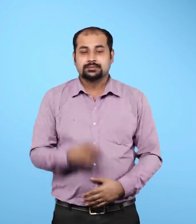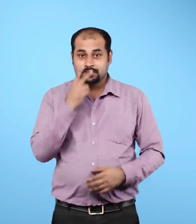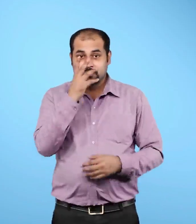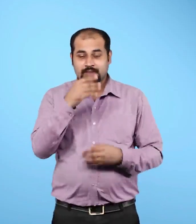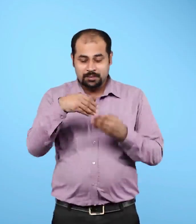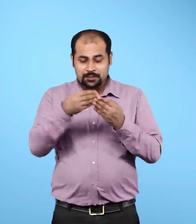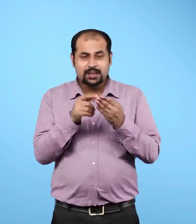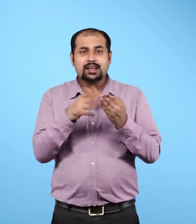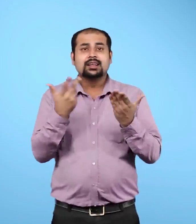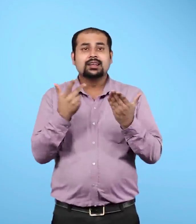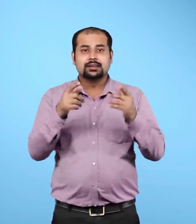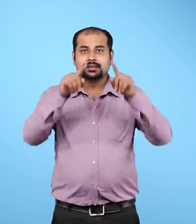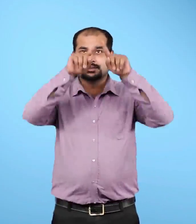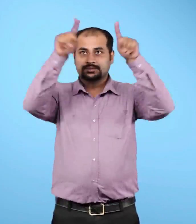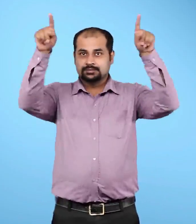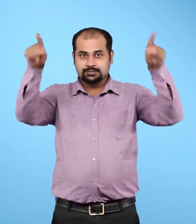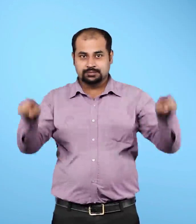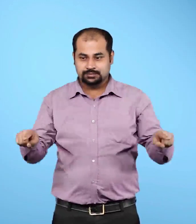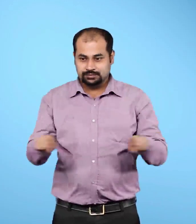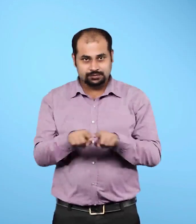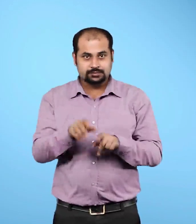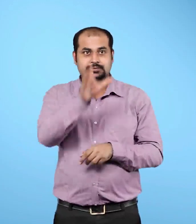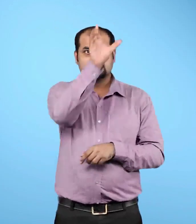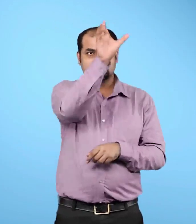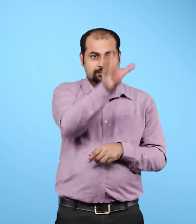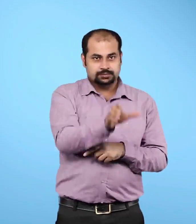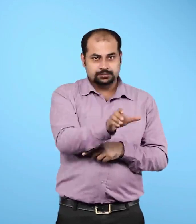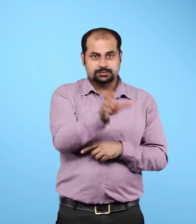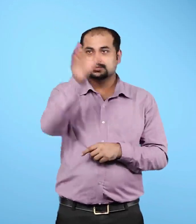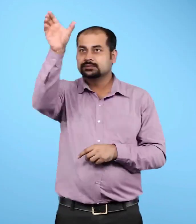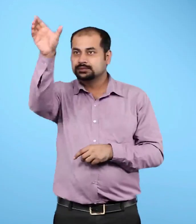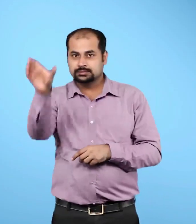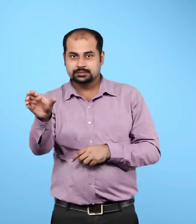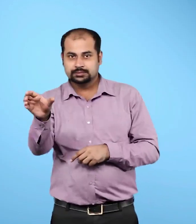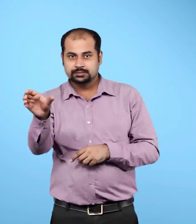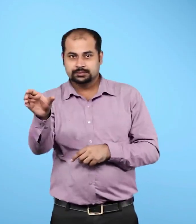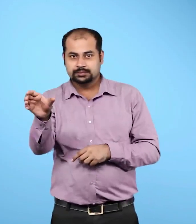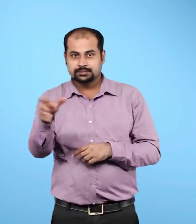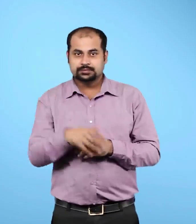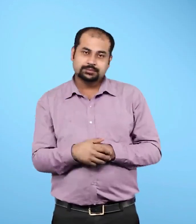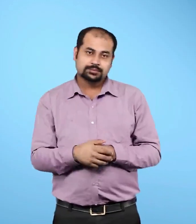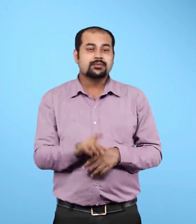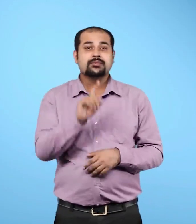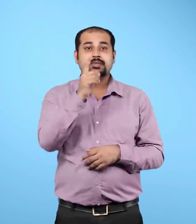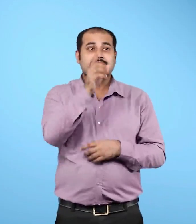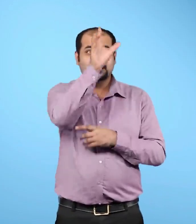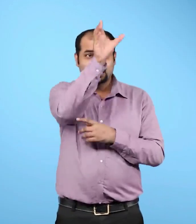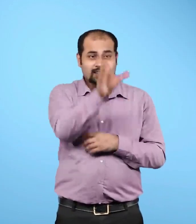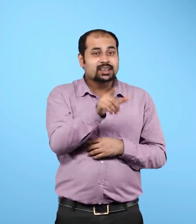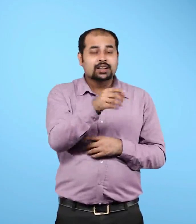Bills are shown in the form of table, where column 1 has food items and column 2 indicates cost,